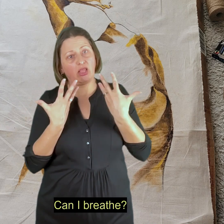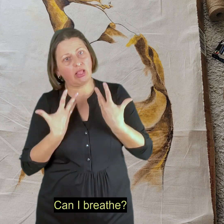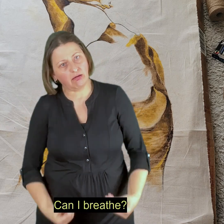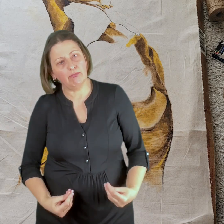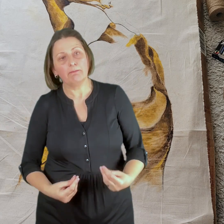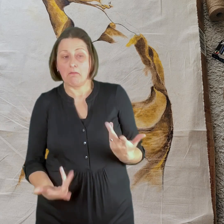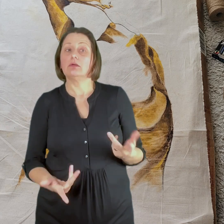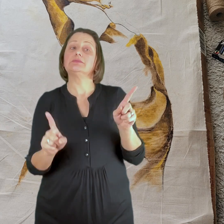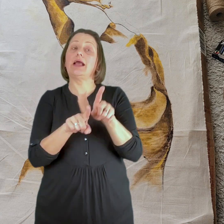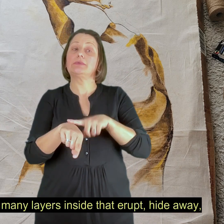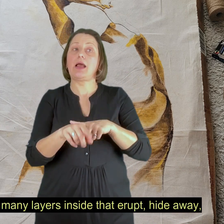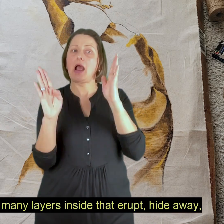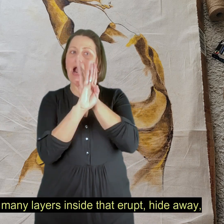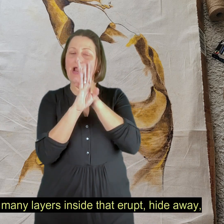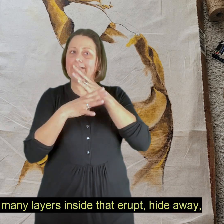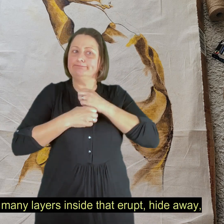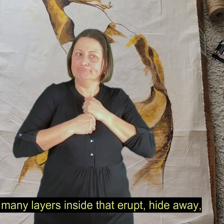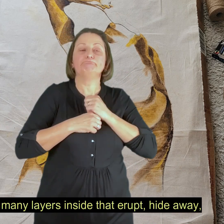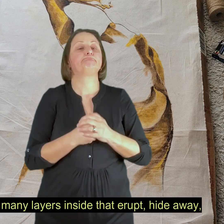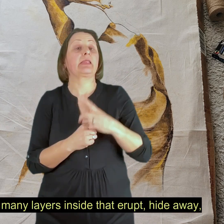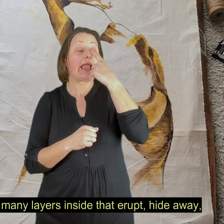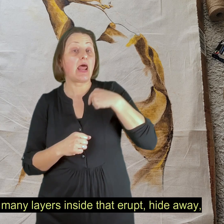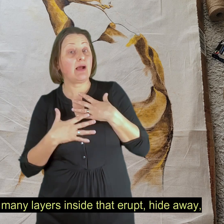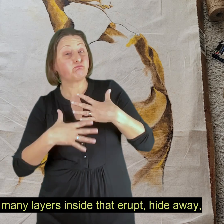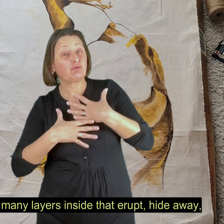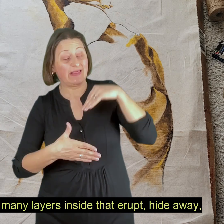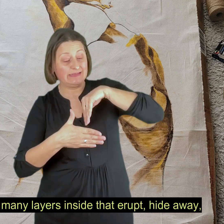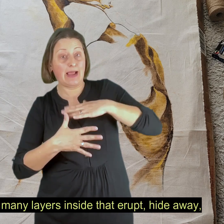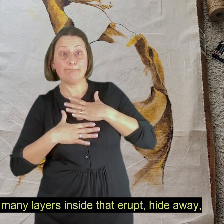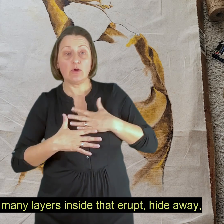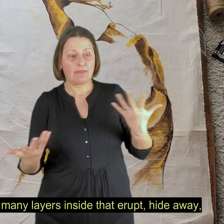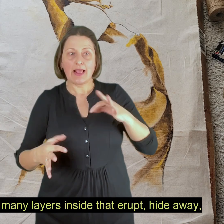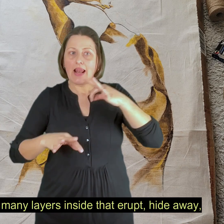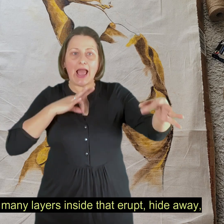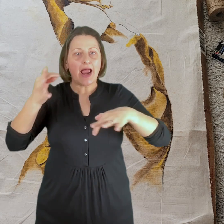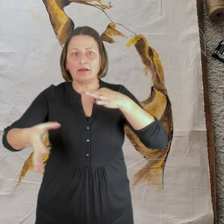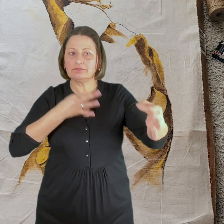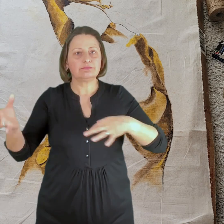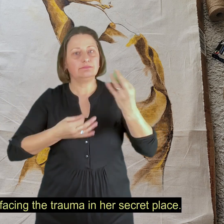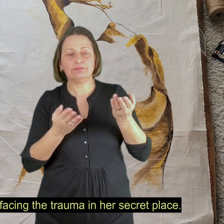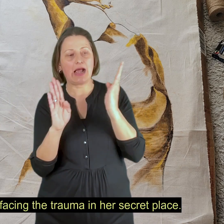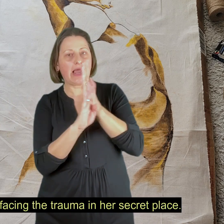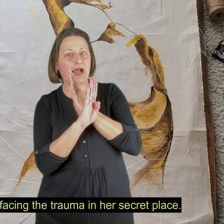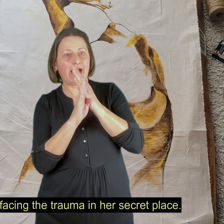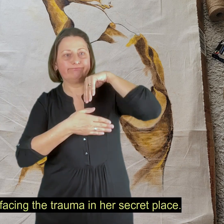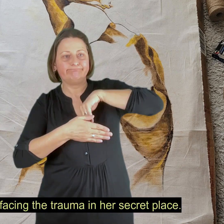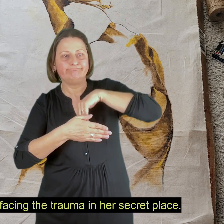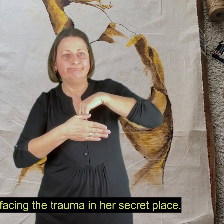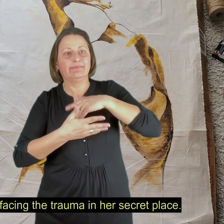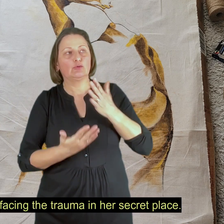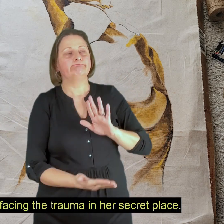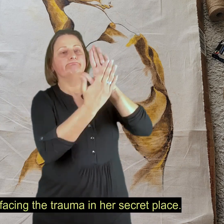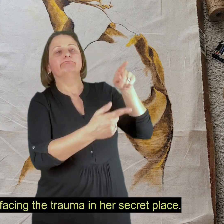I breathe? The many layers inside that erupt, hide away, facing the trauma